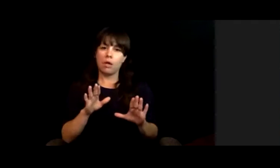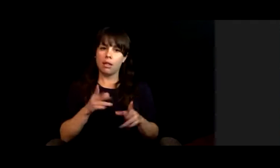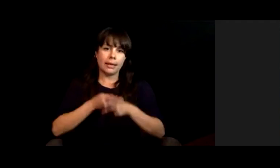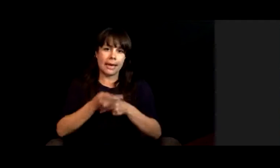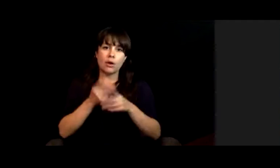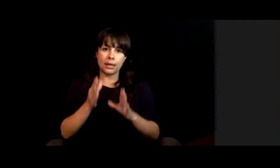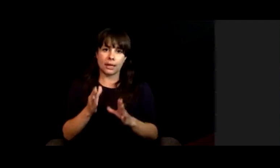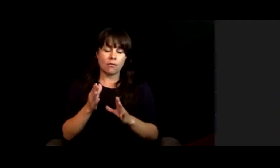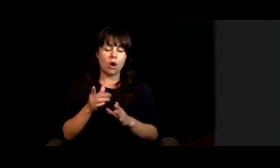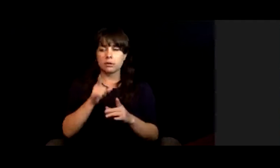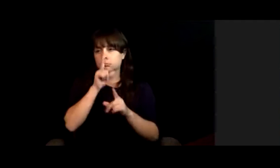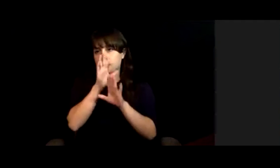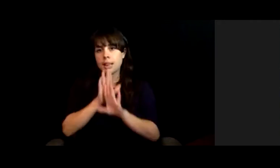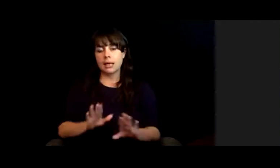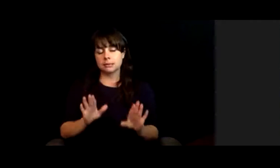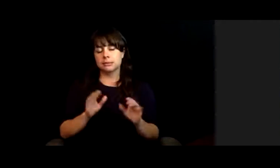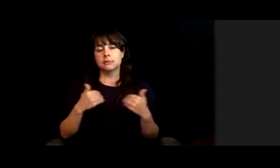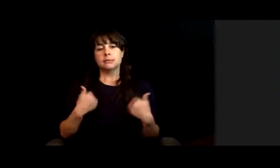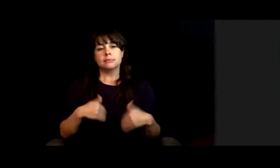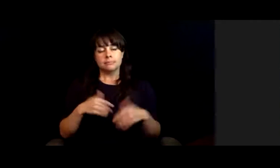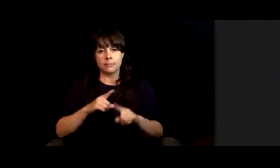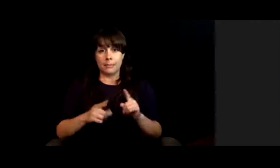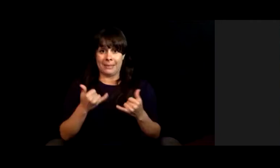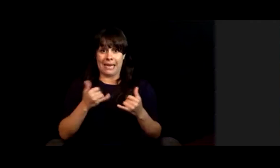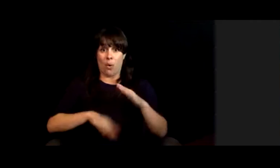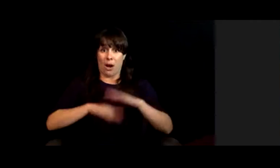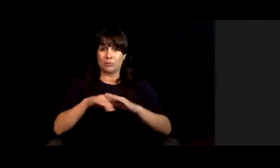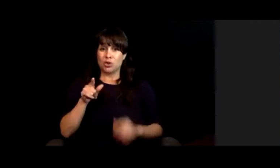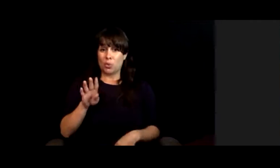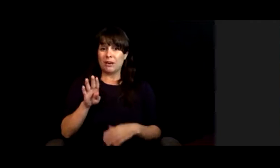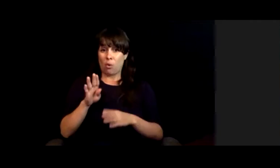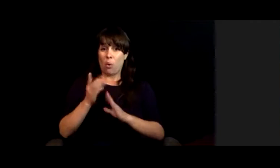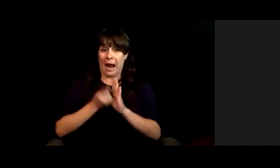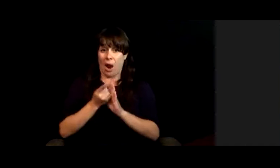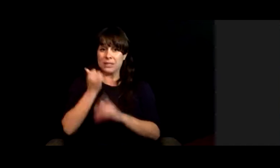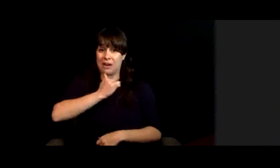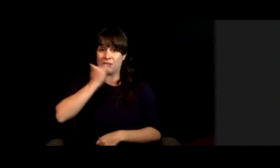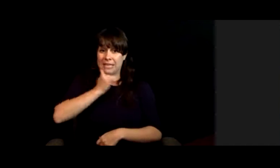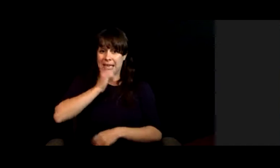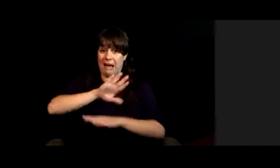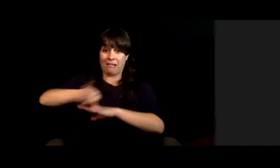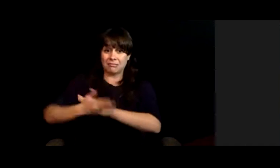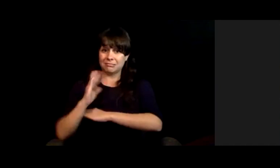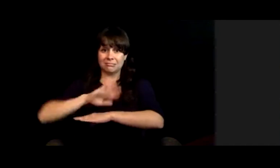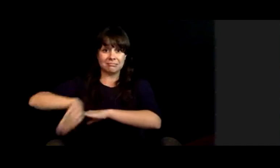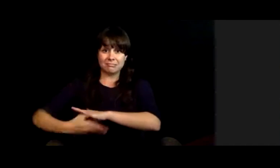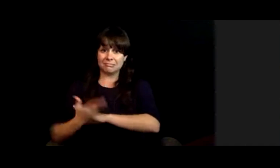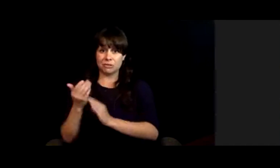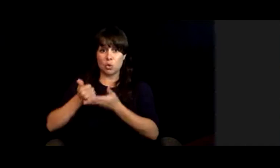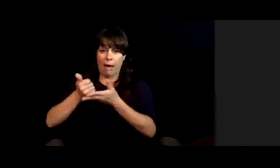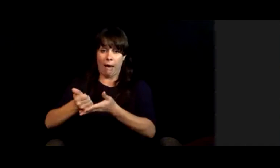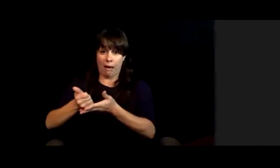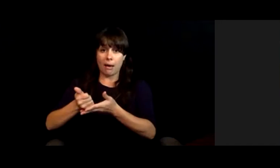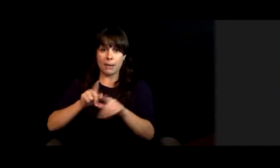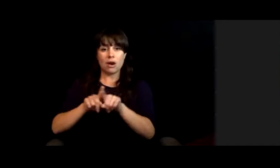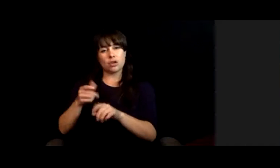And now we're up to 24 hours a day of help. And of course, they went into hospice care as well.